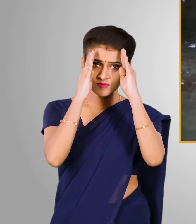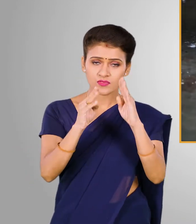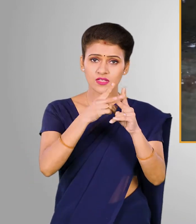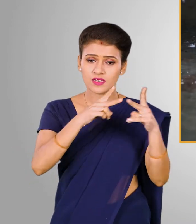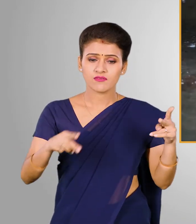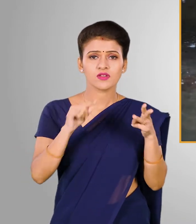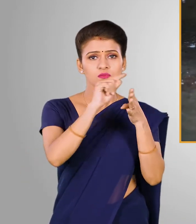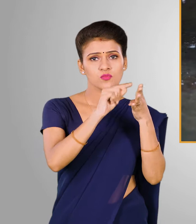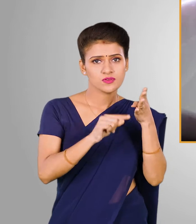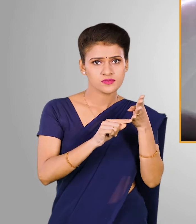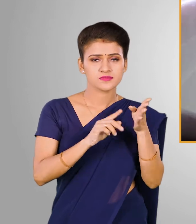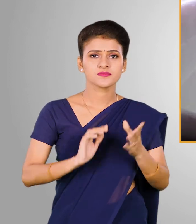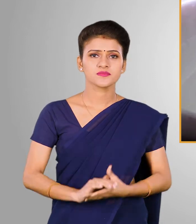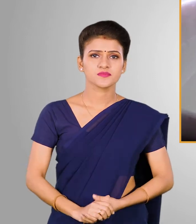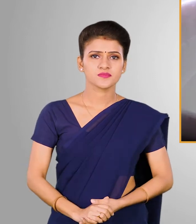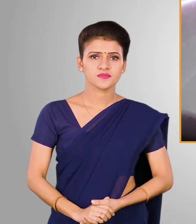Consider the following point.